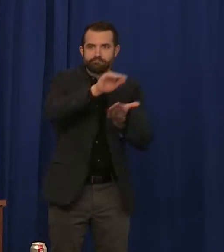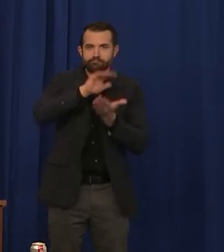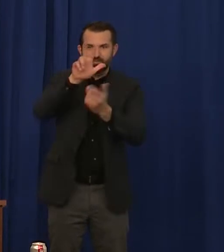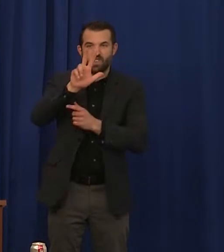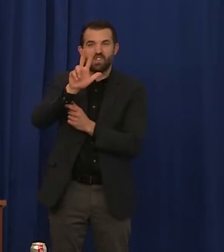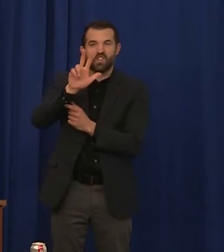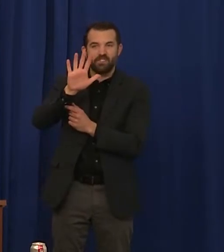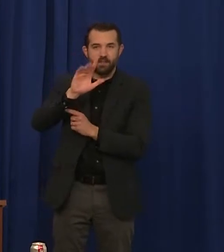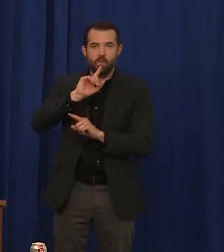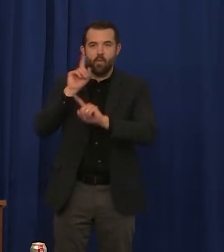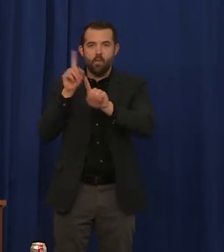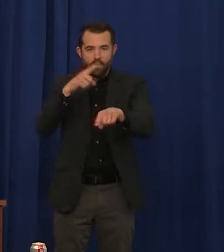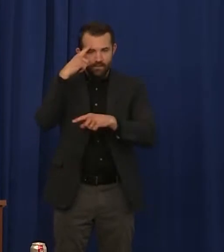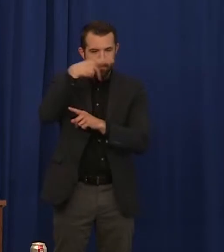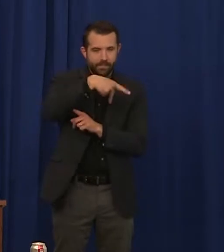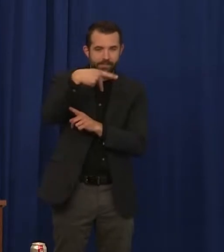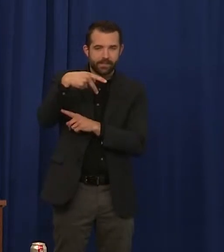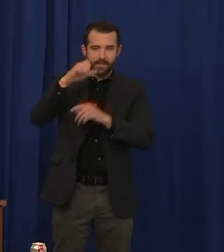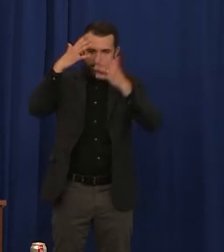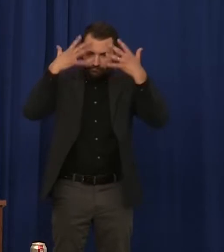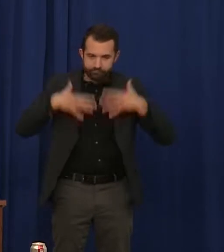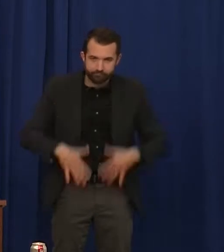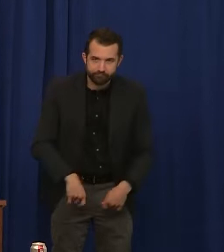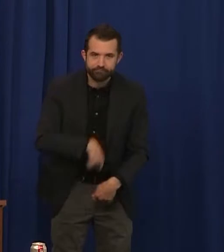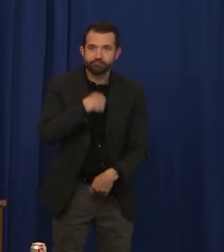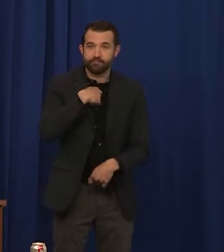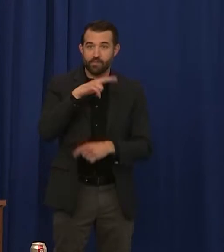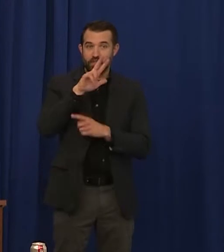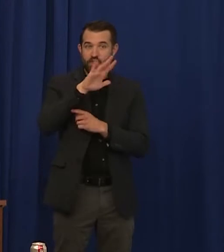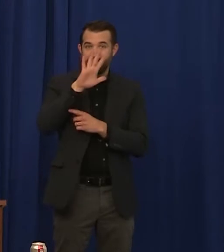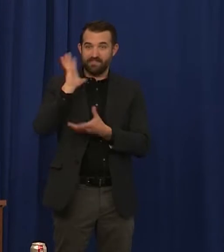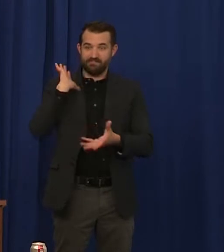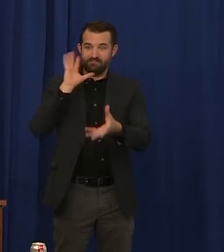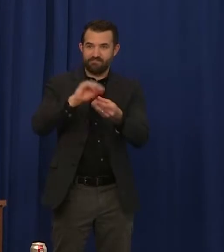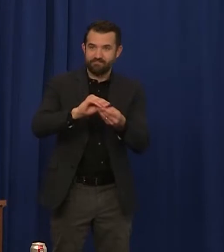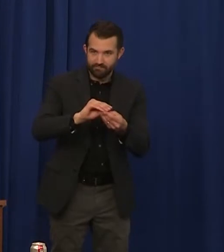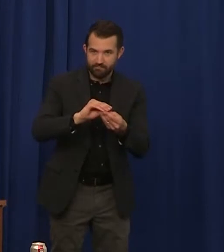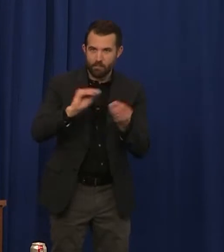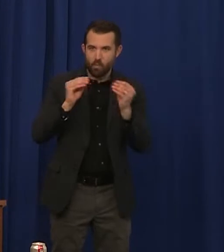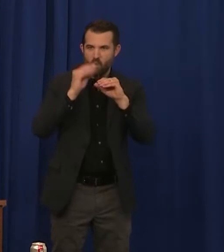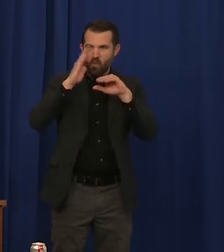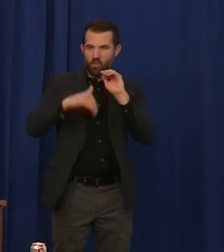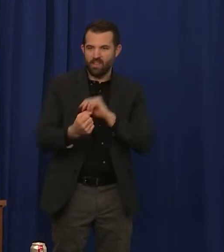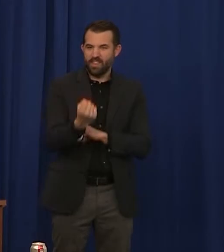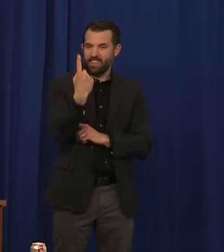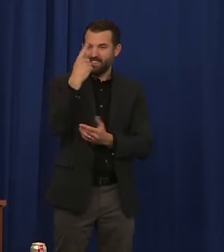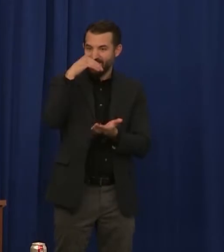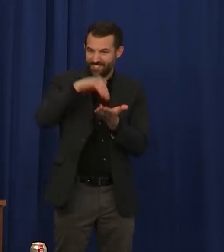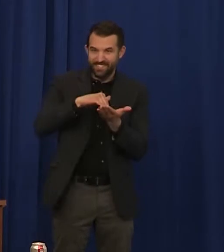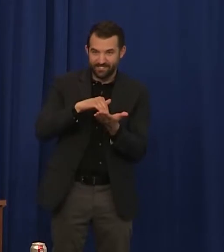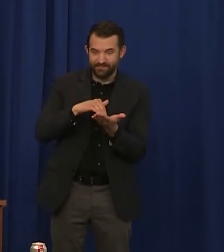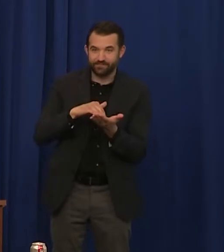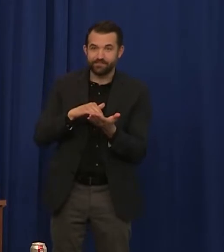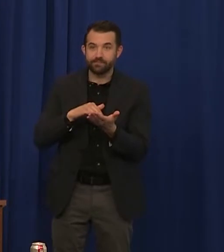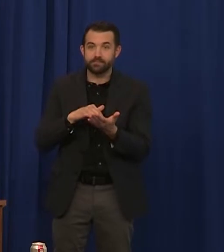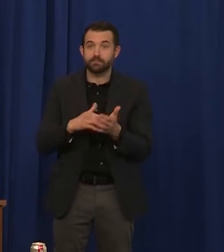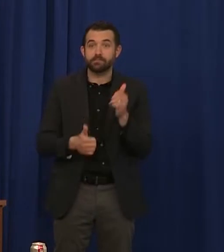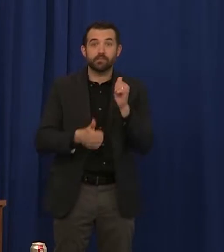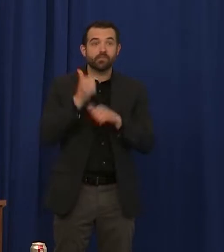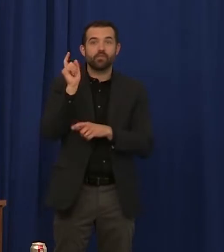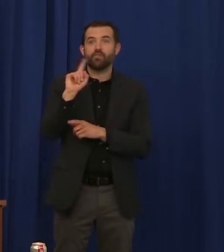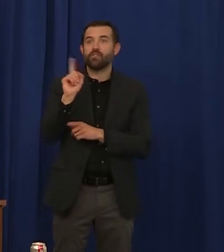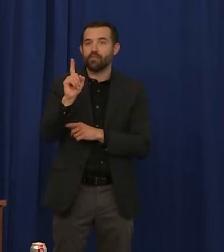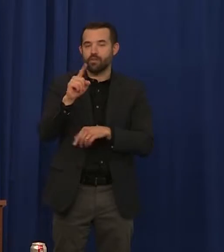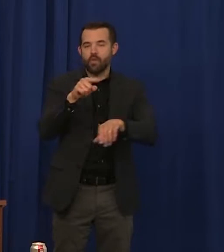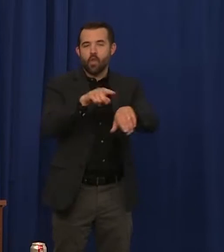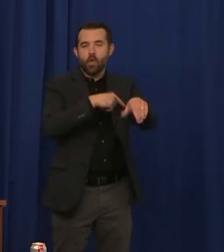Overall, over 11,000 pieces of PPE were shipped out predominantly to long-term care facilities, congregant